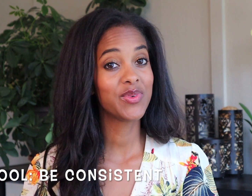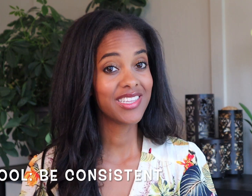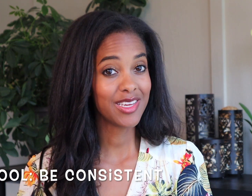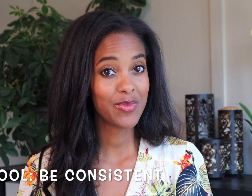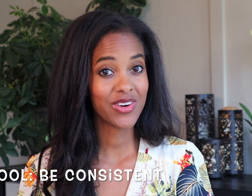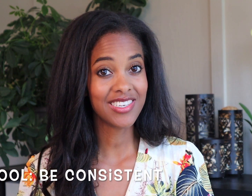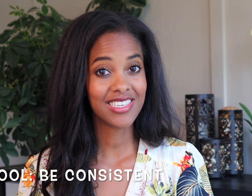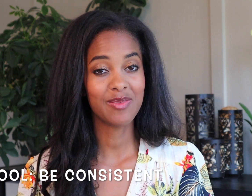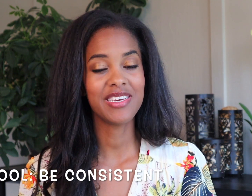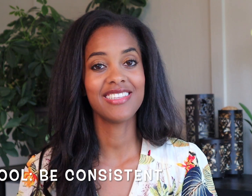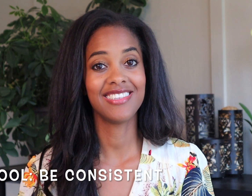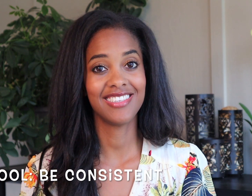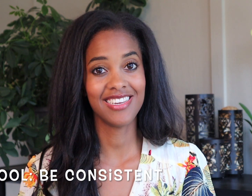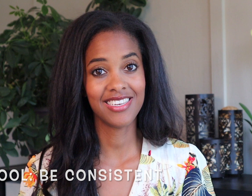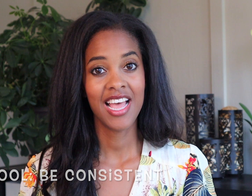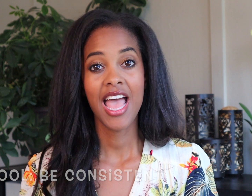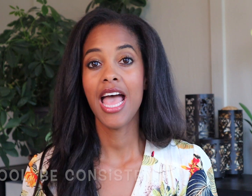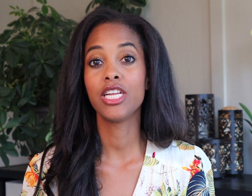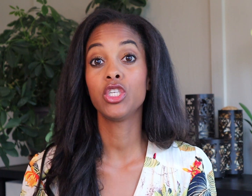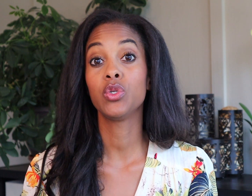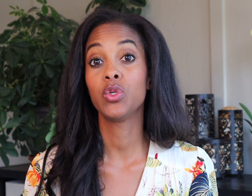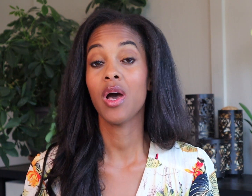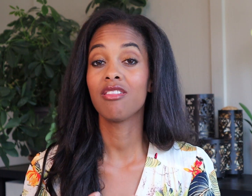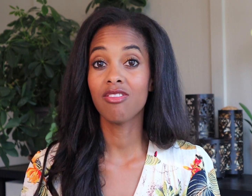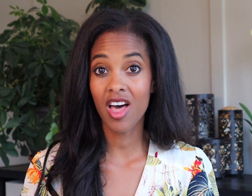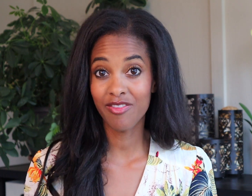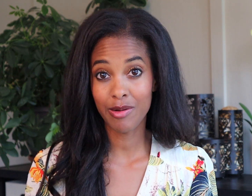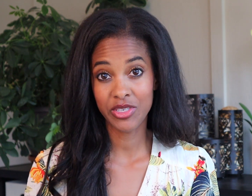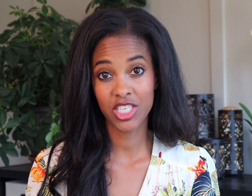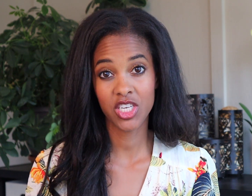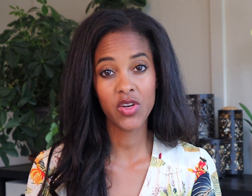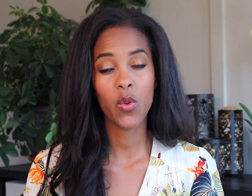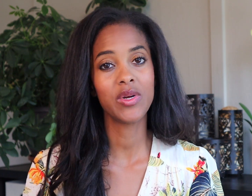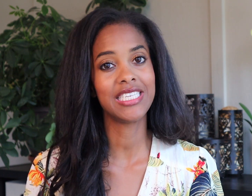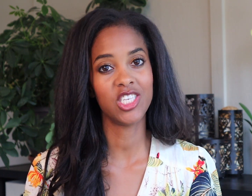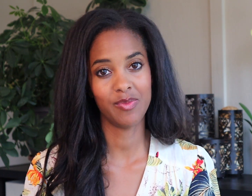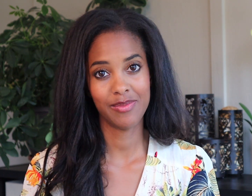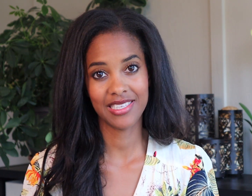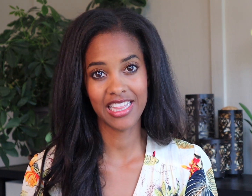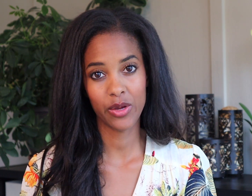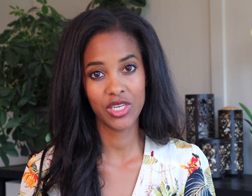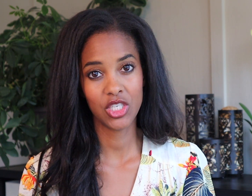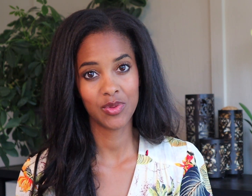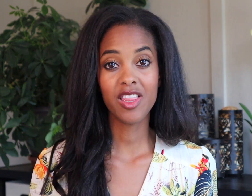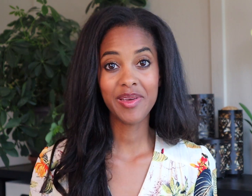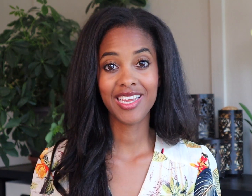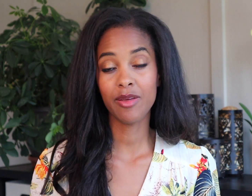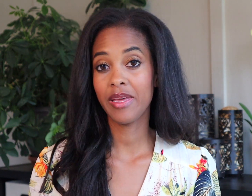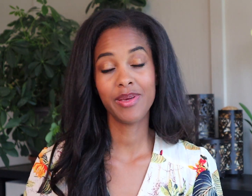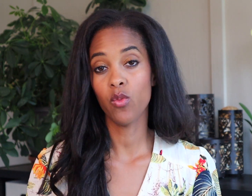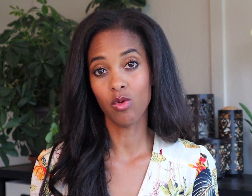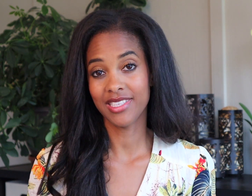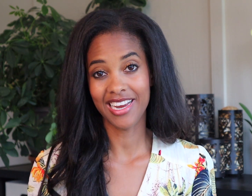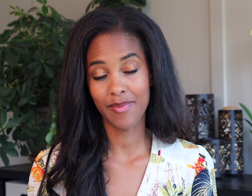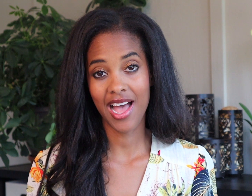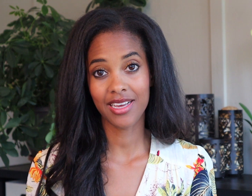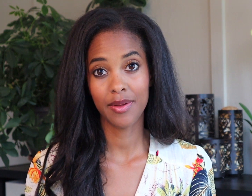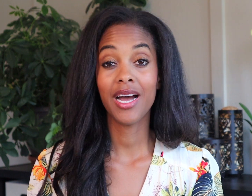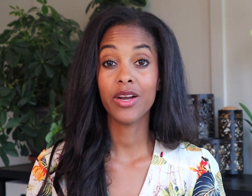really important to be consistent and to do a lot of repetition when teaching baby sign language. In the beginning, baby won't sign back, but